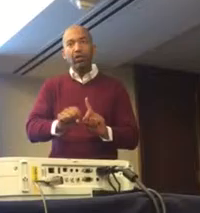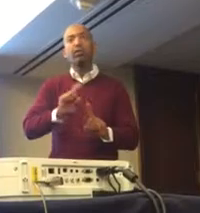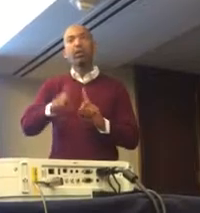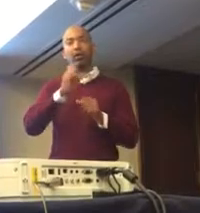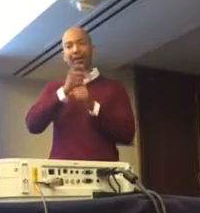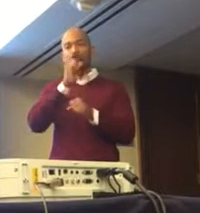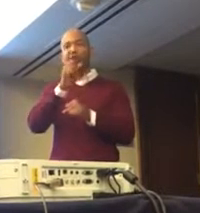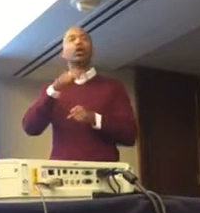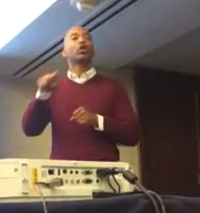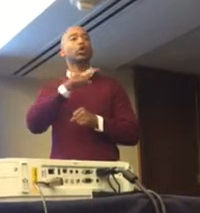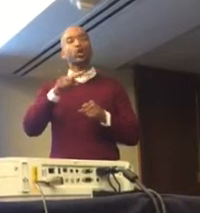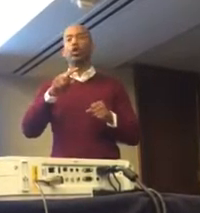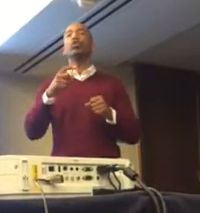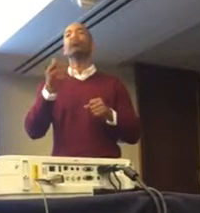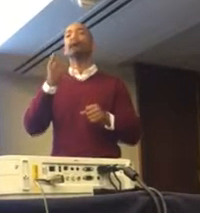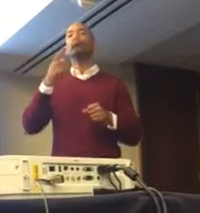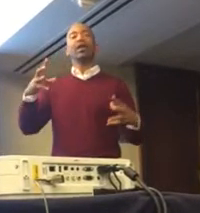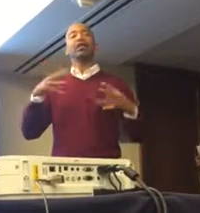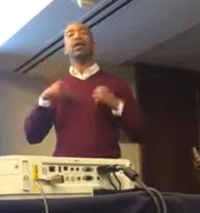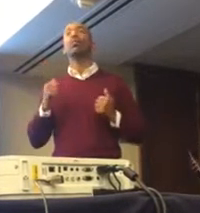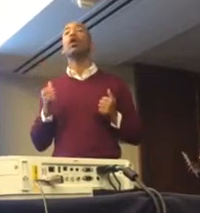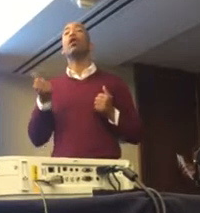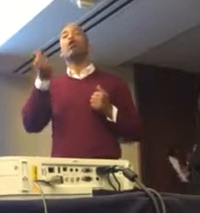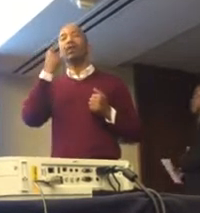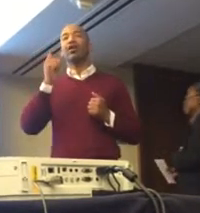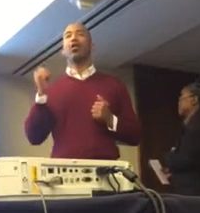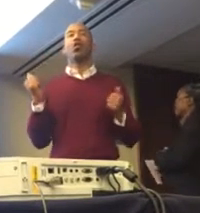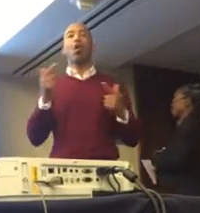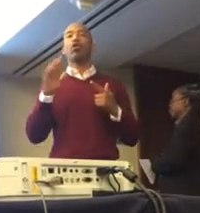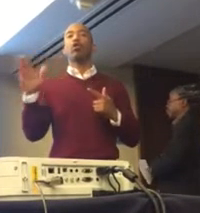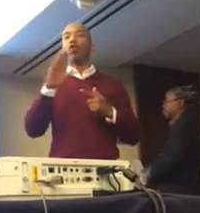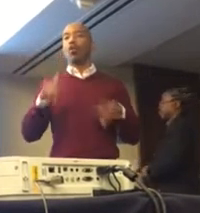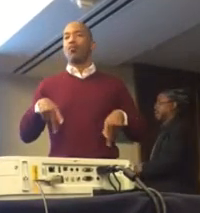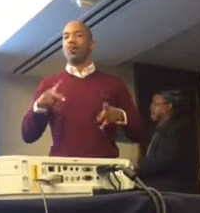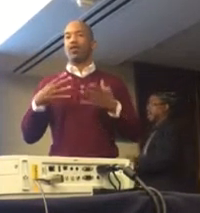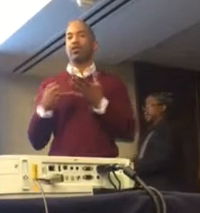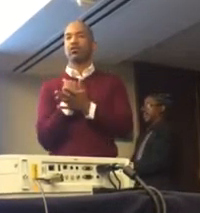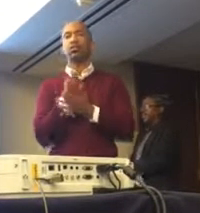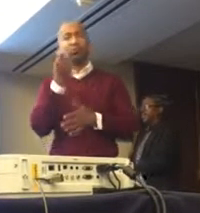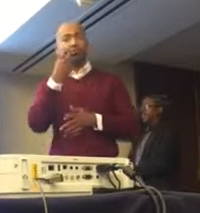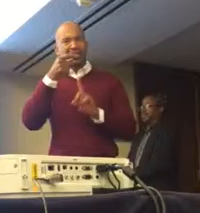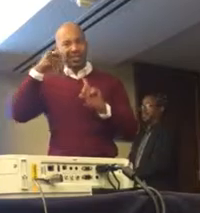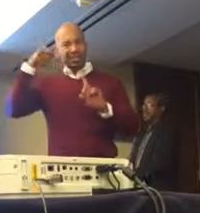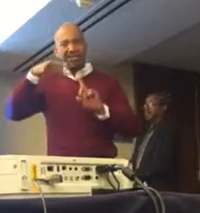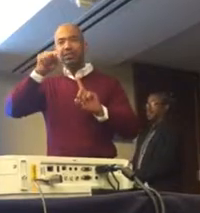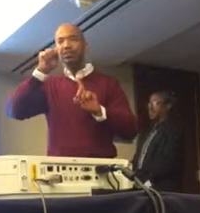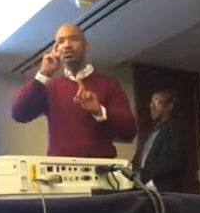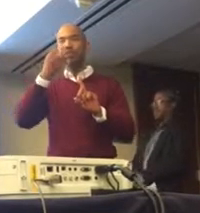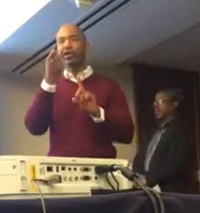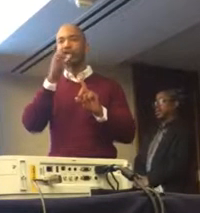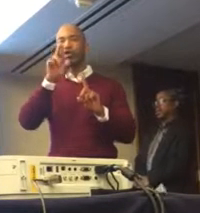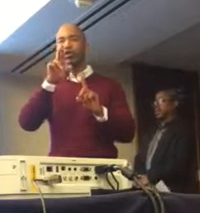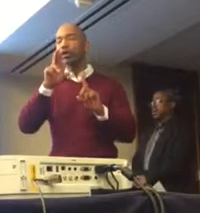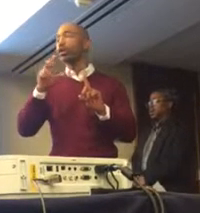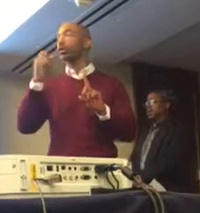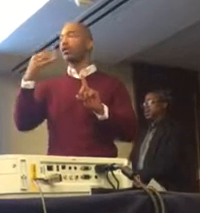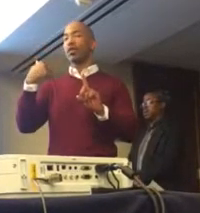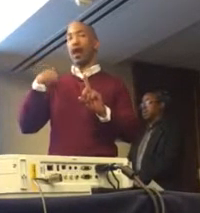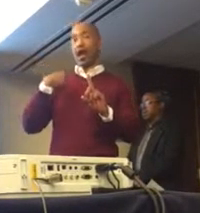all of your privileged identities, because imagine how triggering it can be if you have a white facilitator